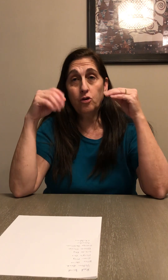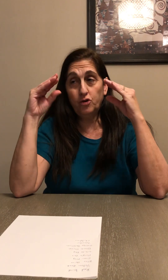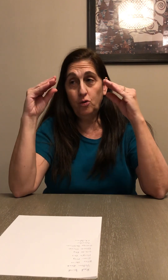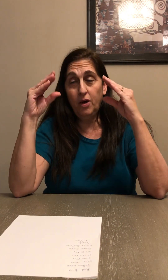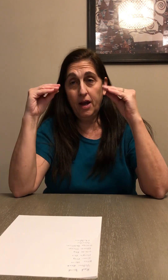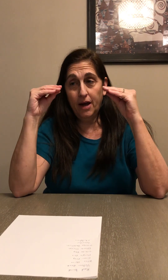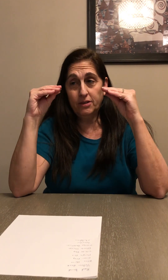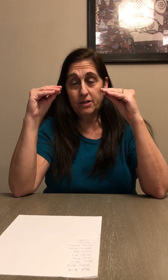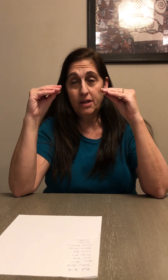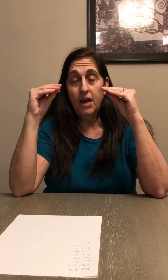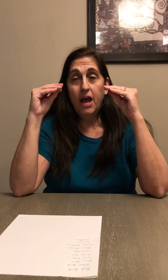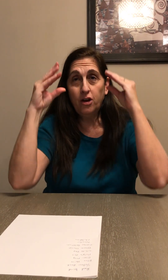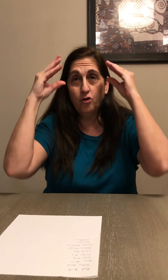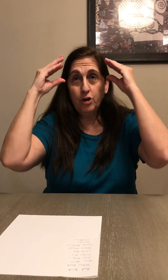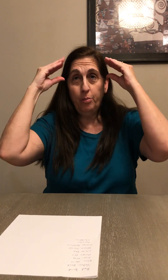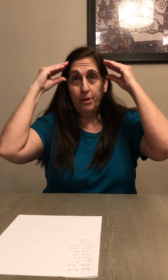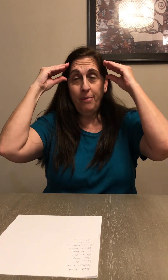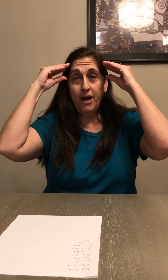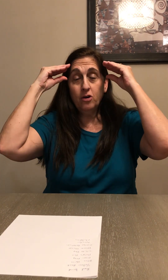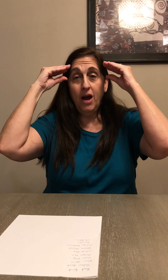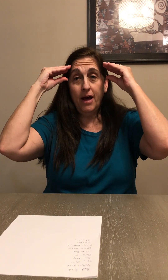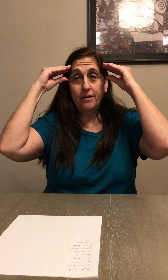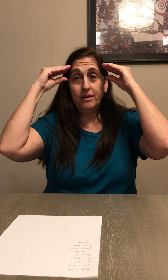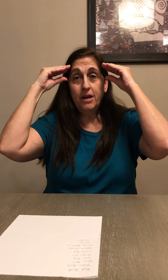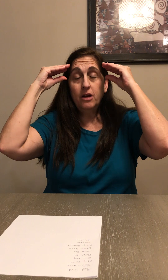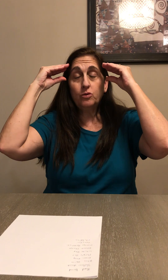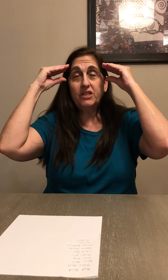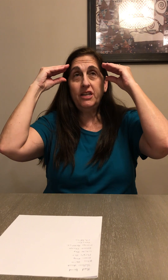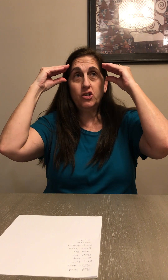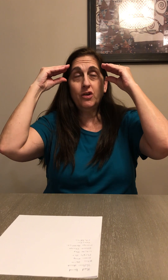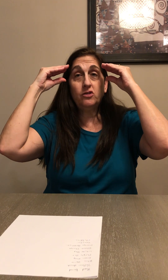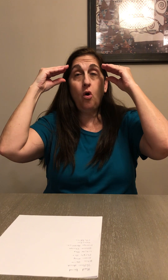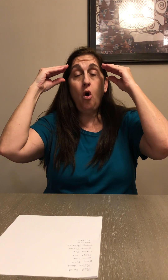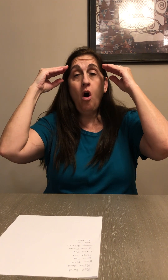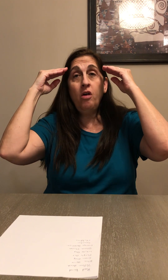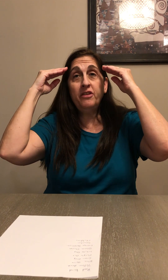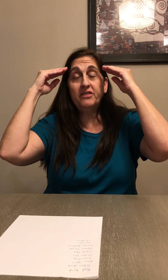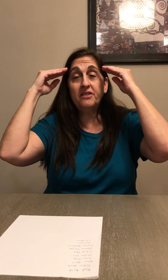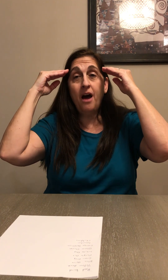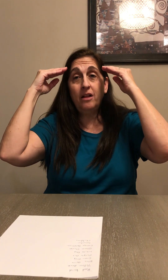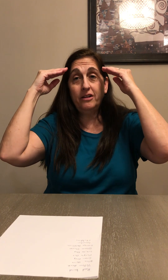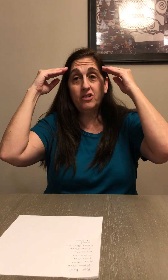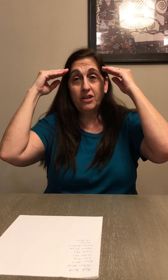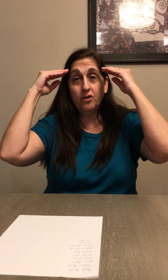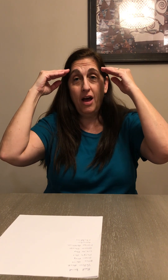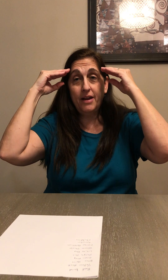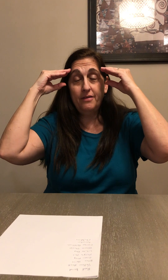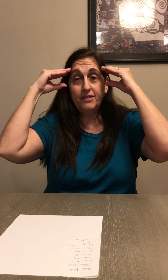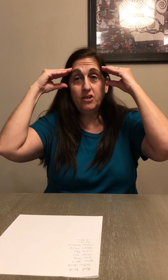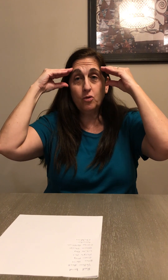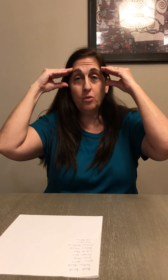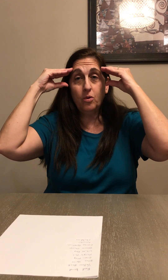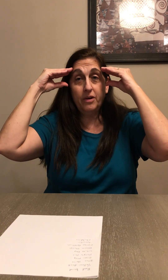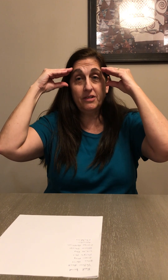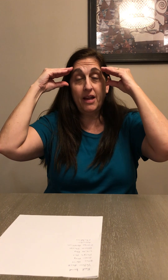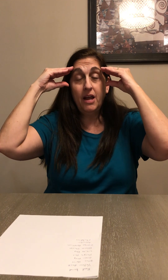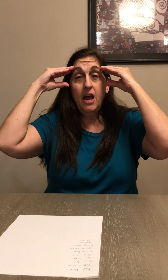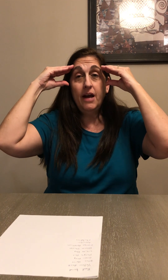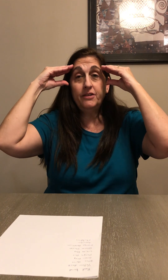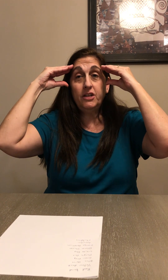two hands and you're going to put them by your head. So a teacher has all this knowledge in her head, and the teacher, or his head, and the teacher